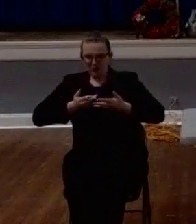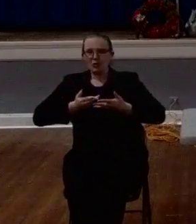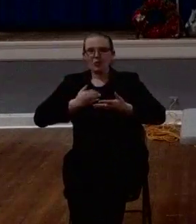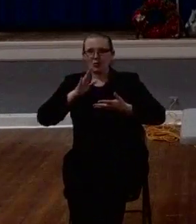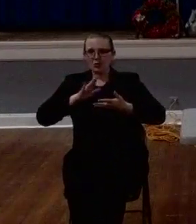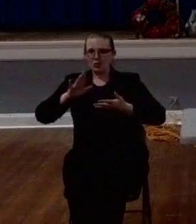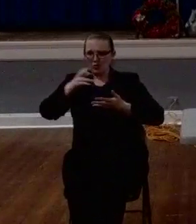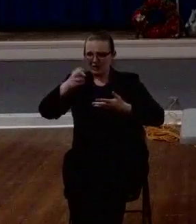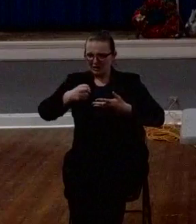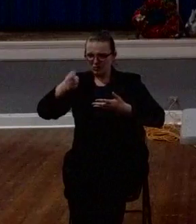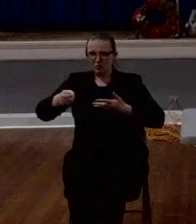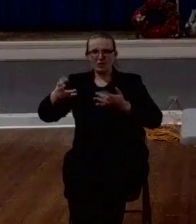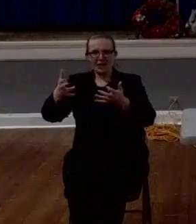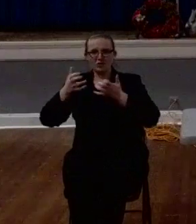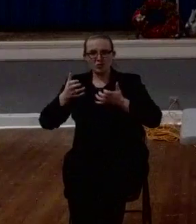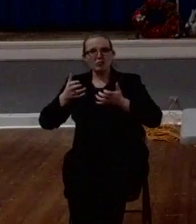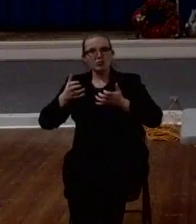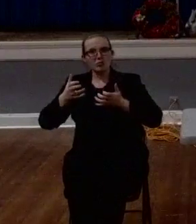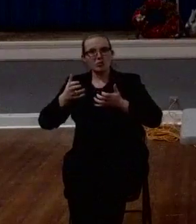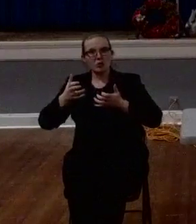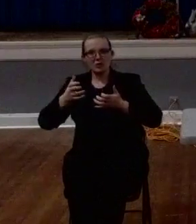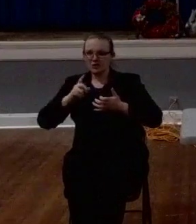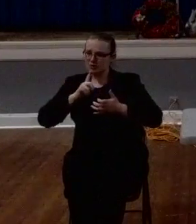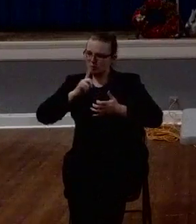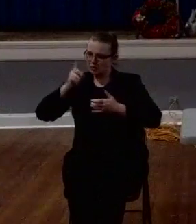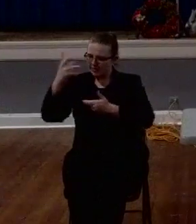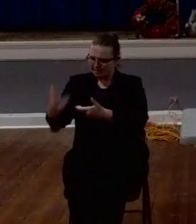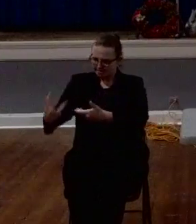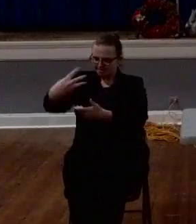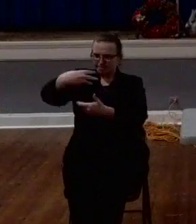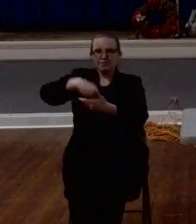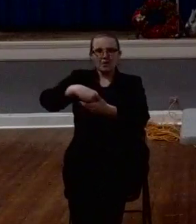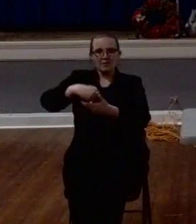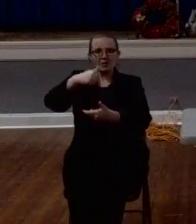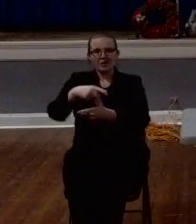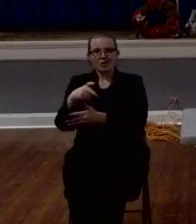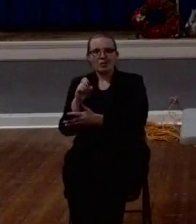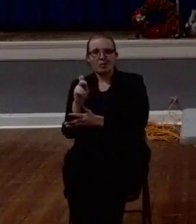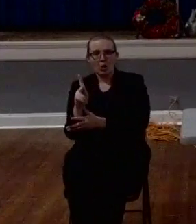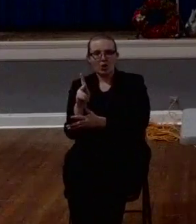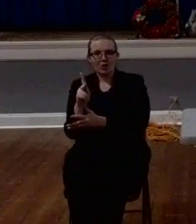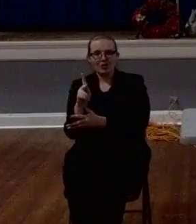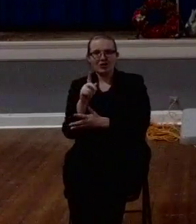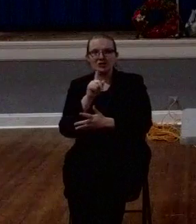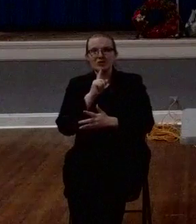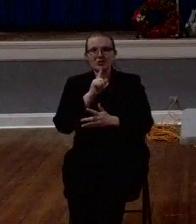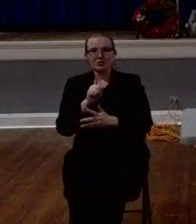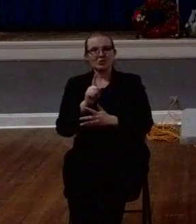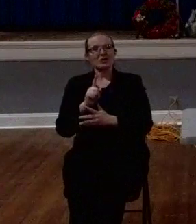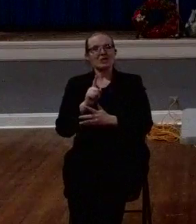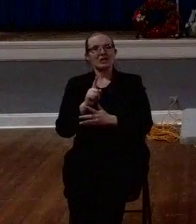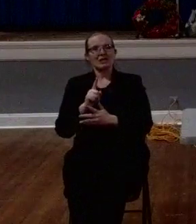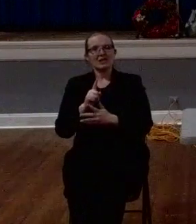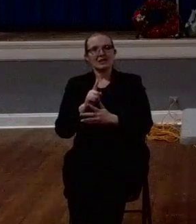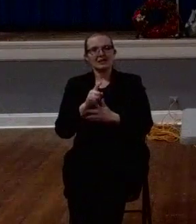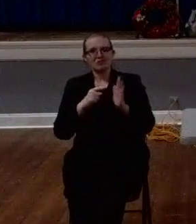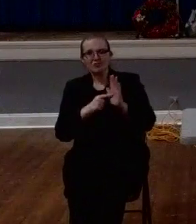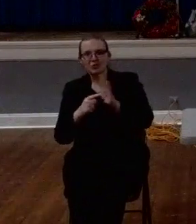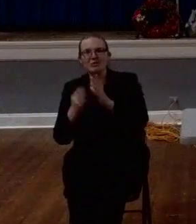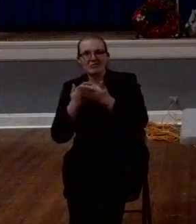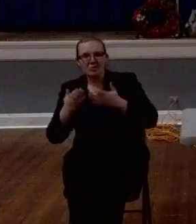you wanted to be part of this park, to somehow come in to the things that we're doing,